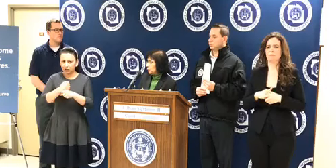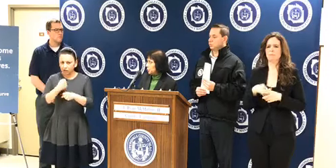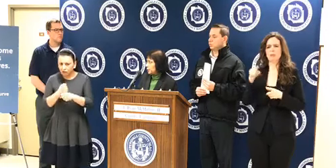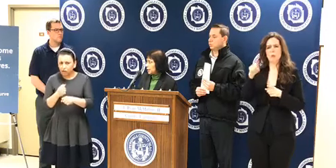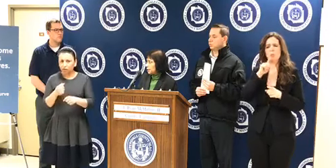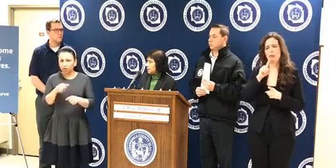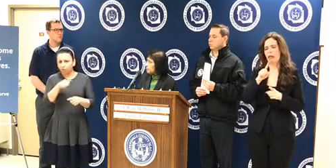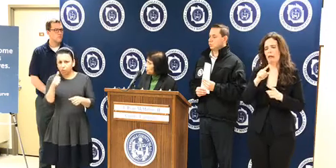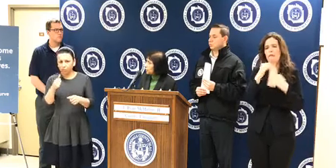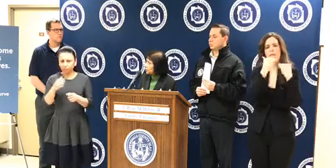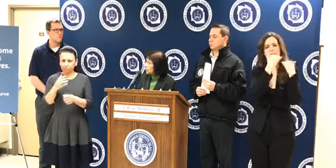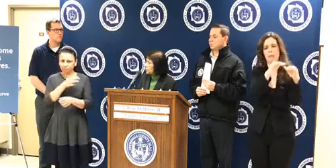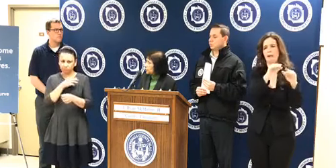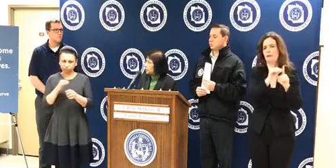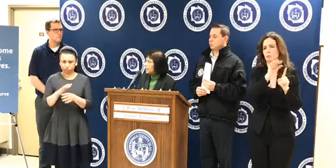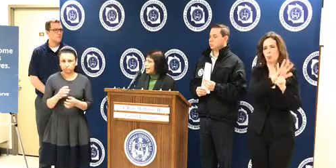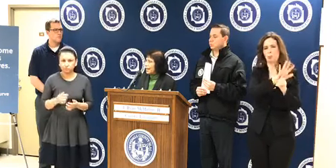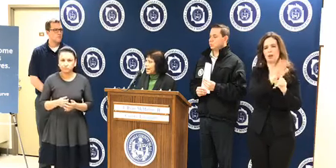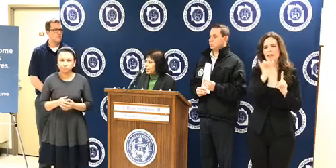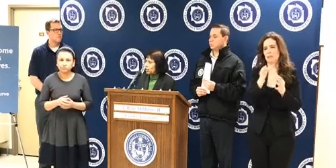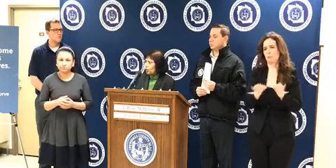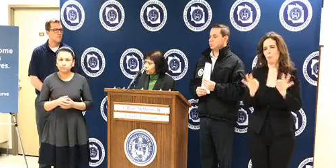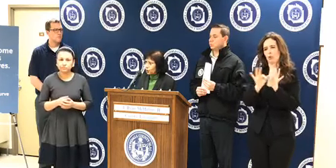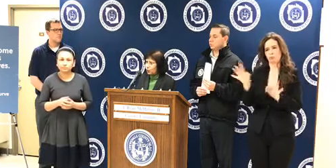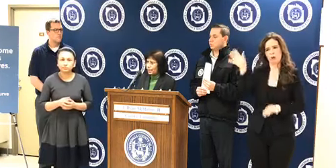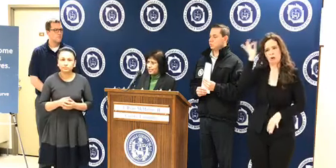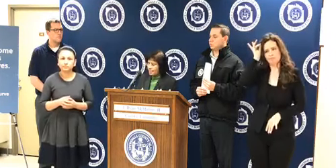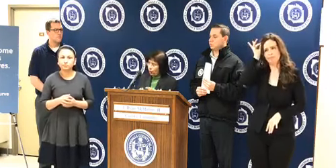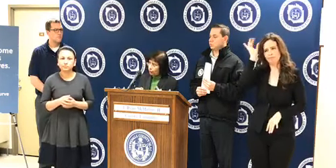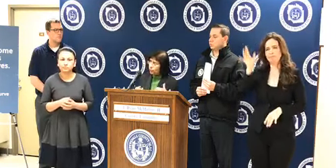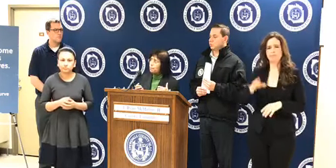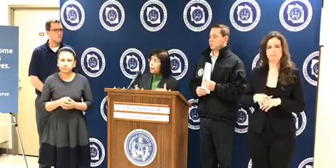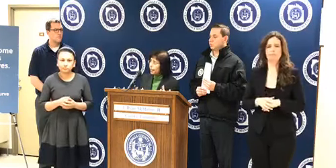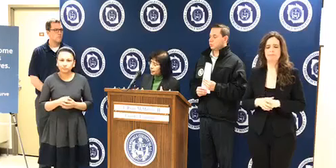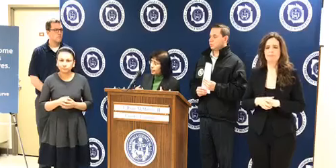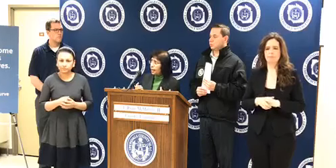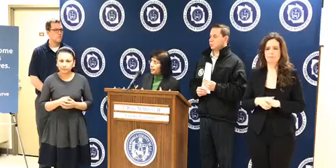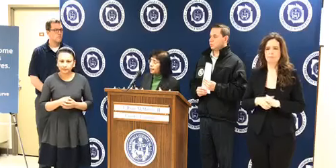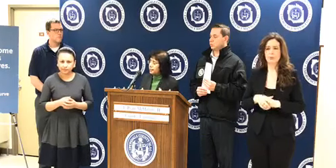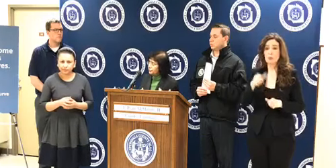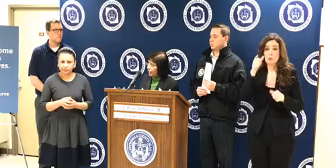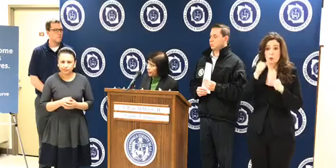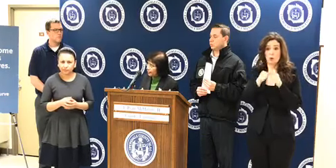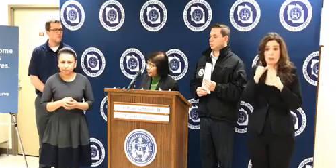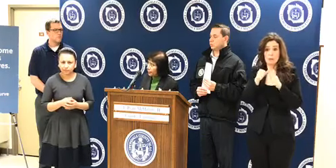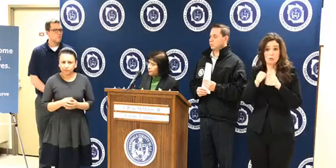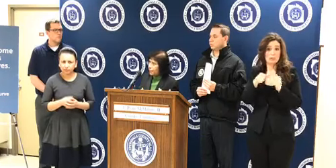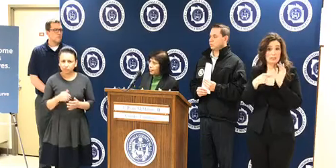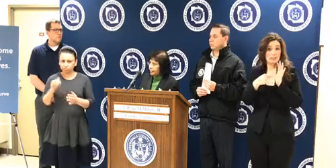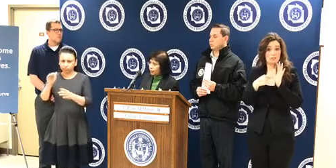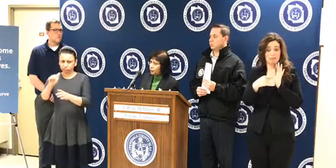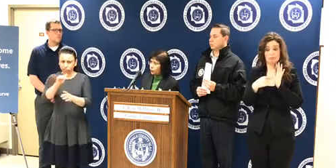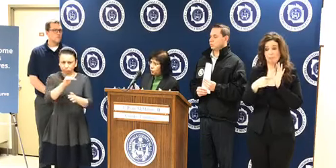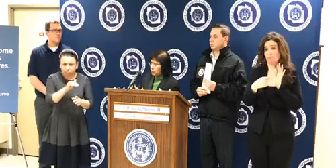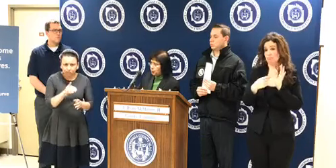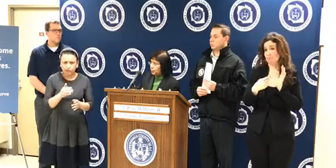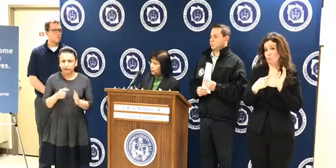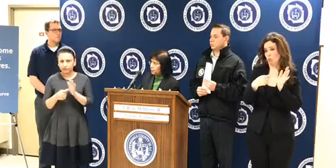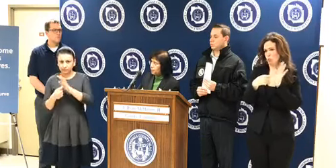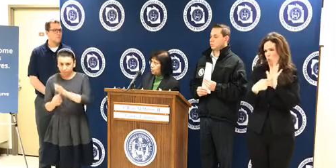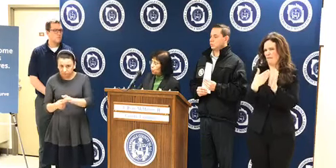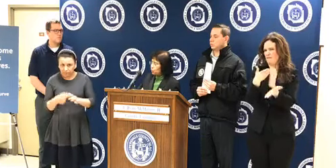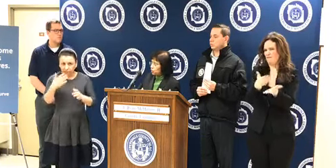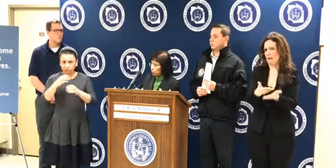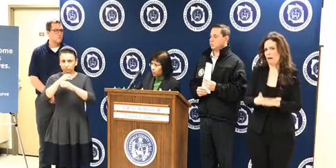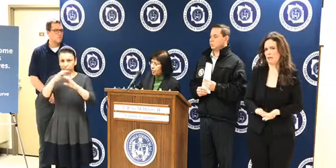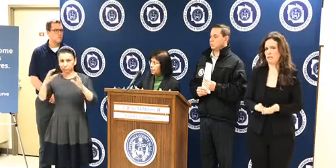to people. That is important to remember. And also, it highlights the facts that think of those people, if